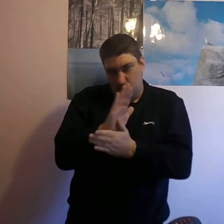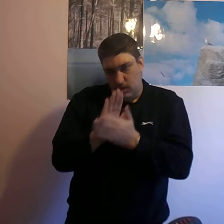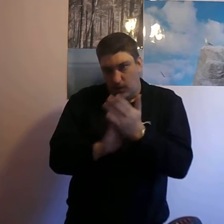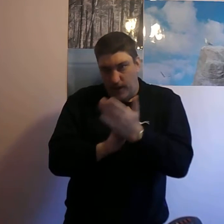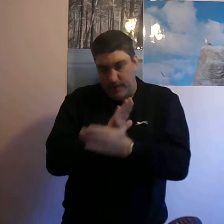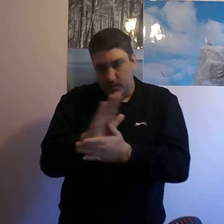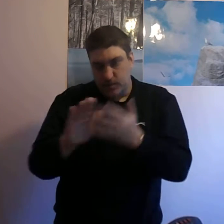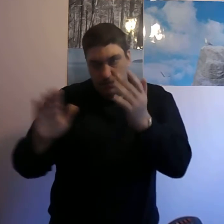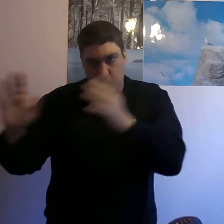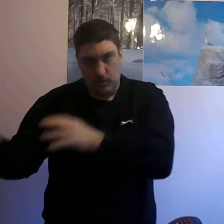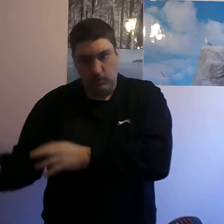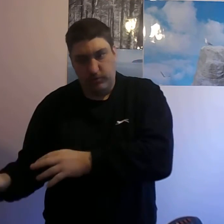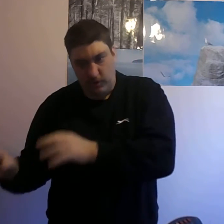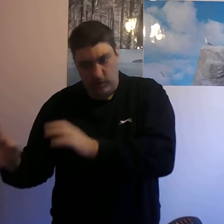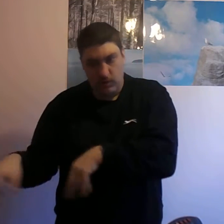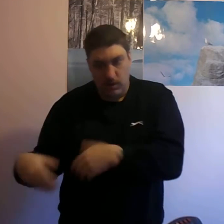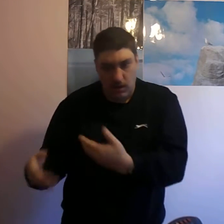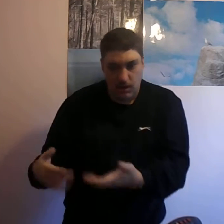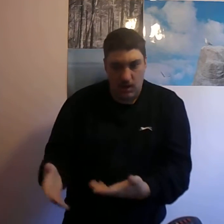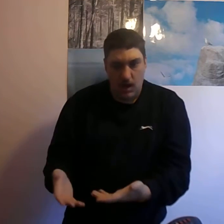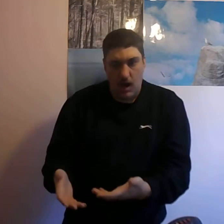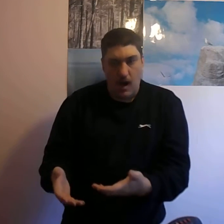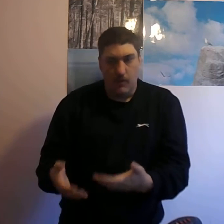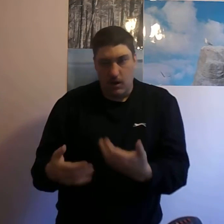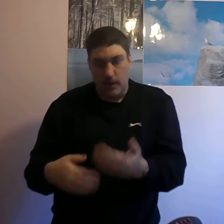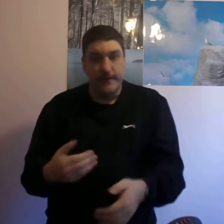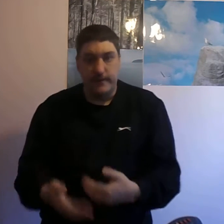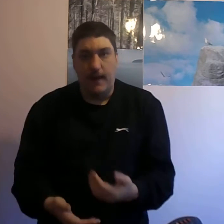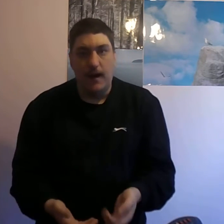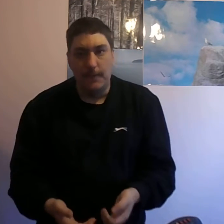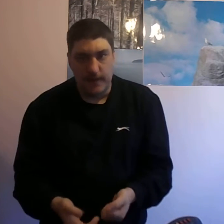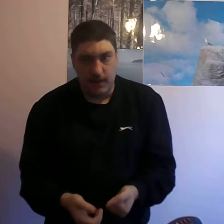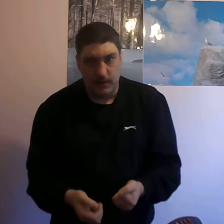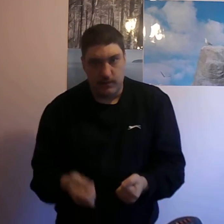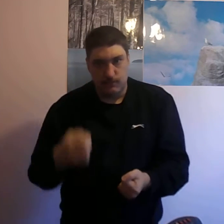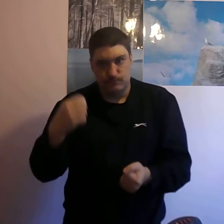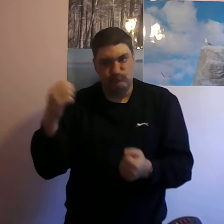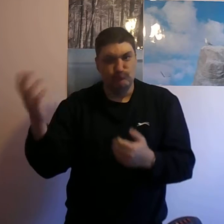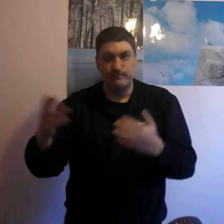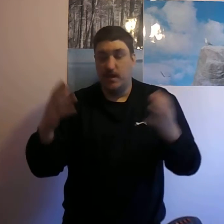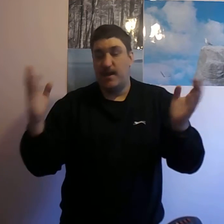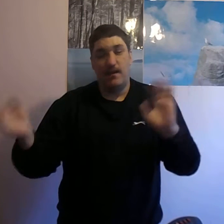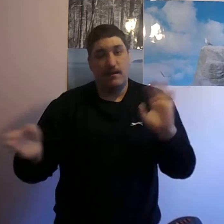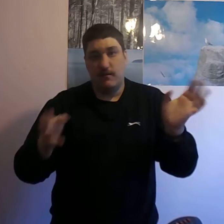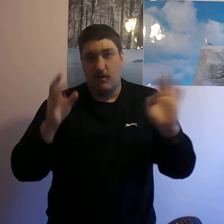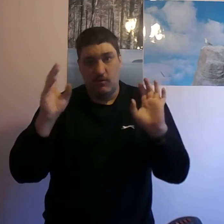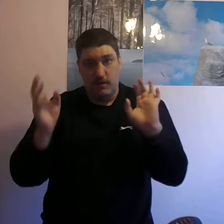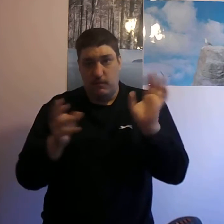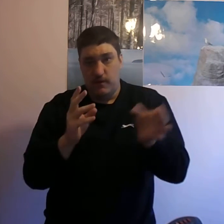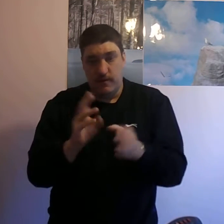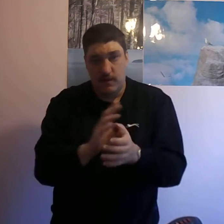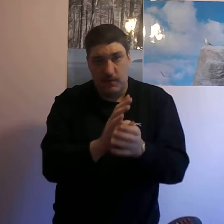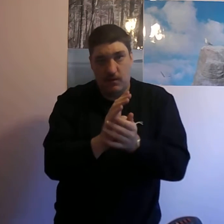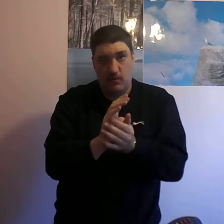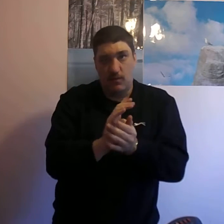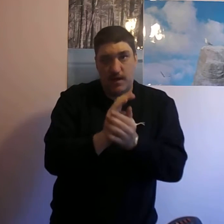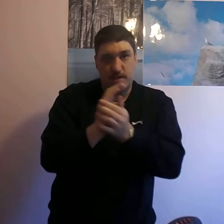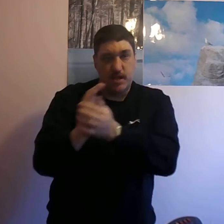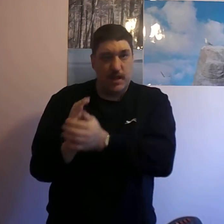when I touch on Portal 2, I will go into that, because again, there's whole conspiracies about where she came